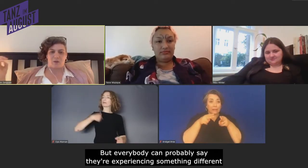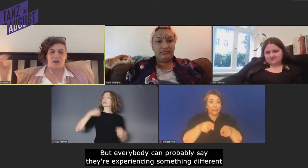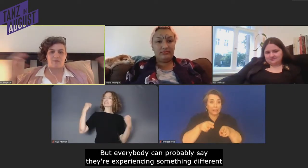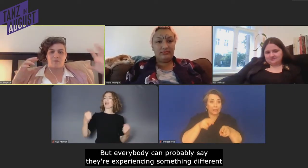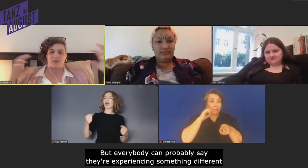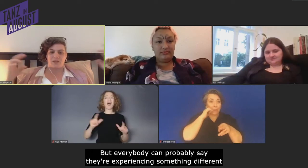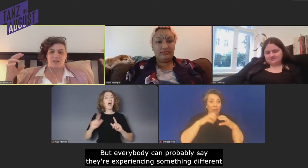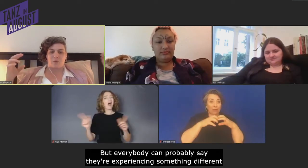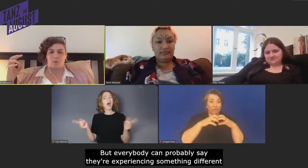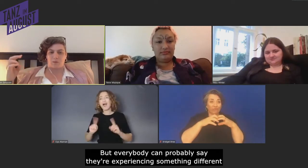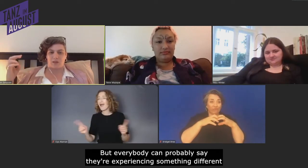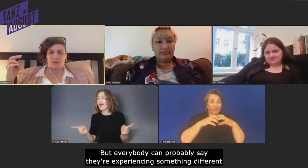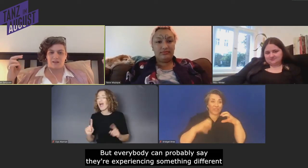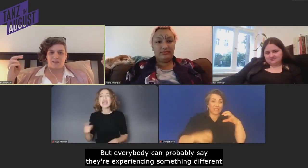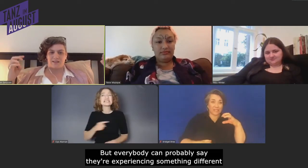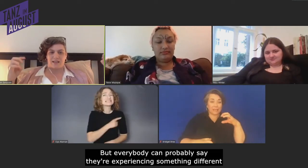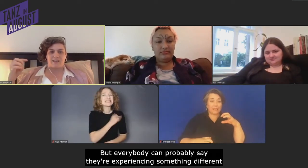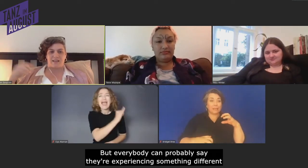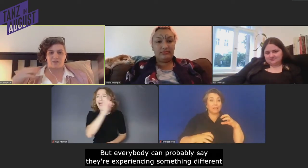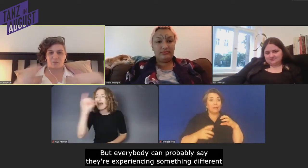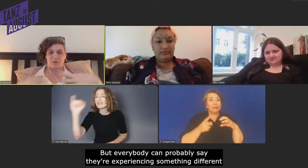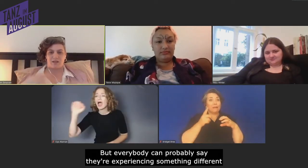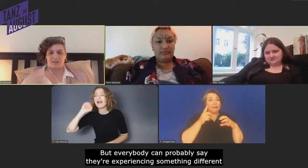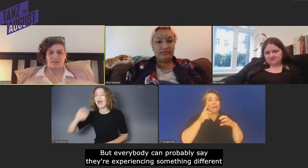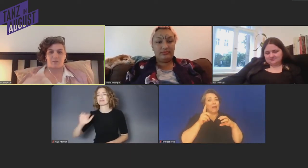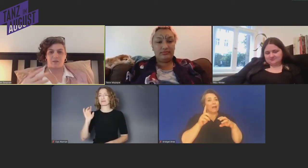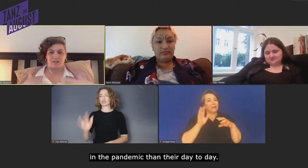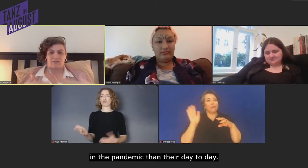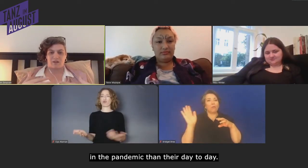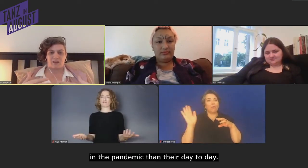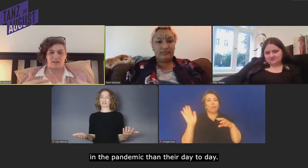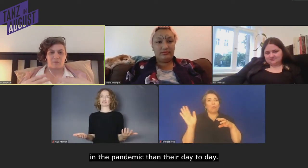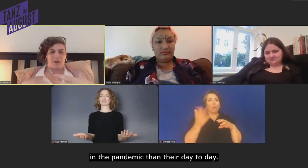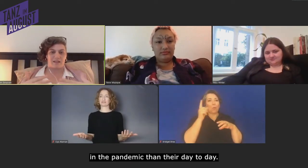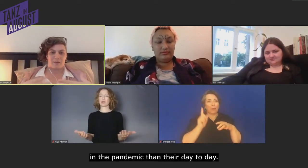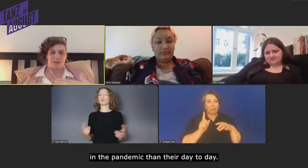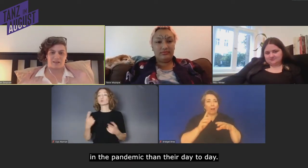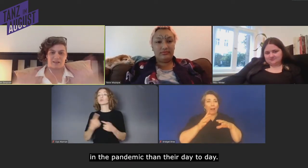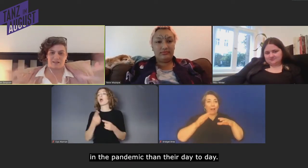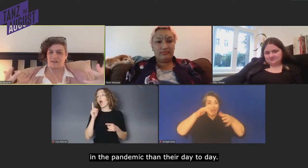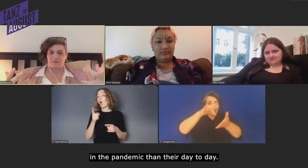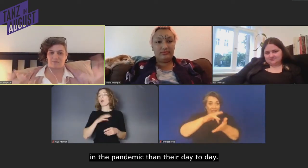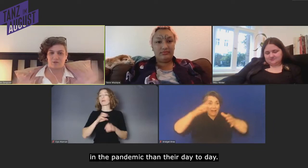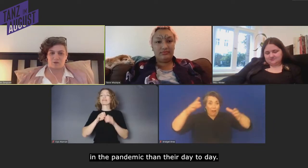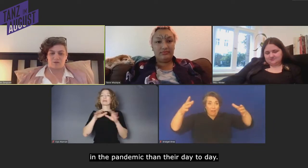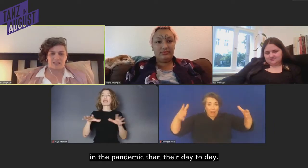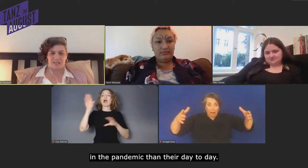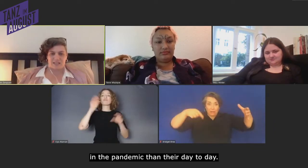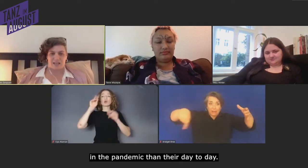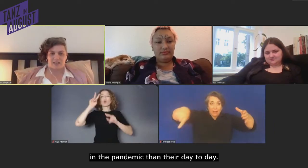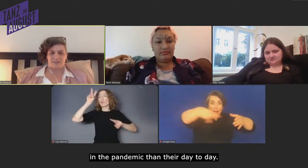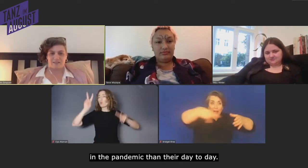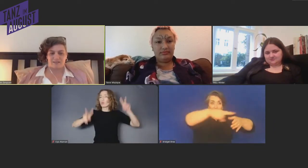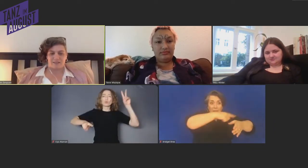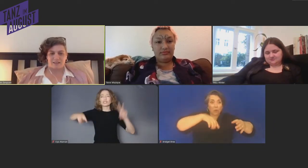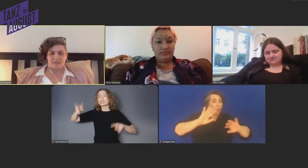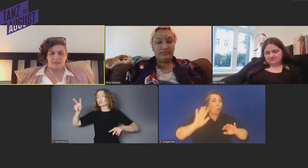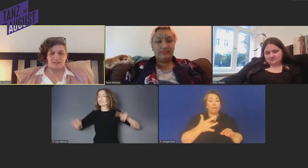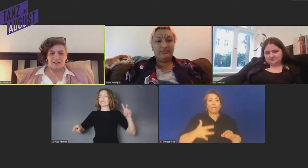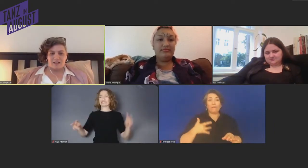but everybody can probably say that they're experiencing something different in the pandemic than is their sort of day to day.